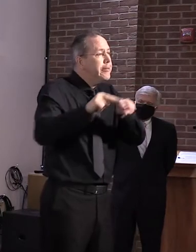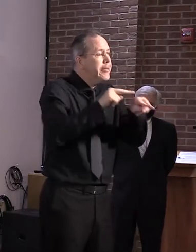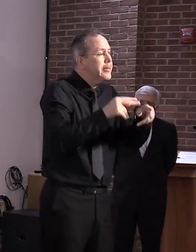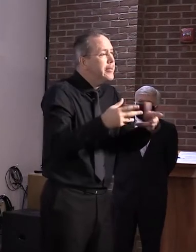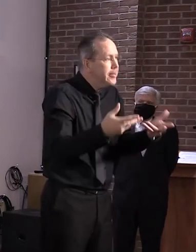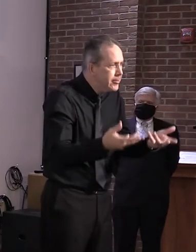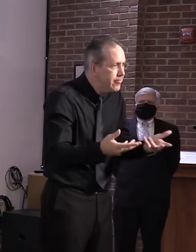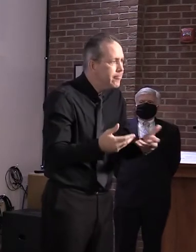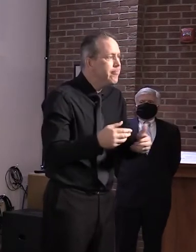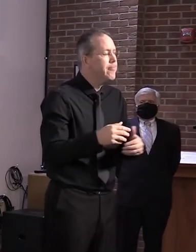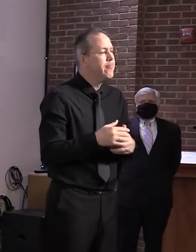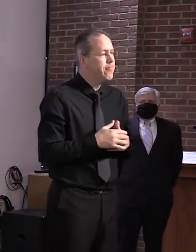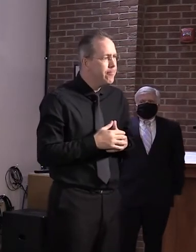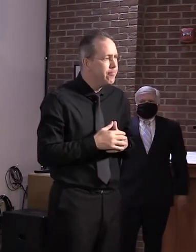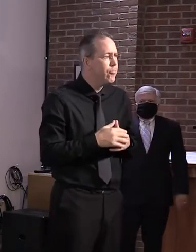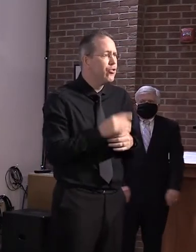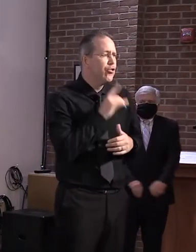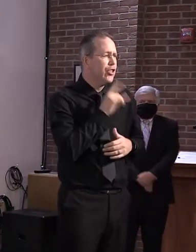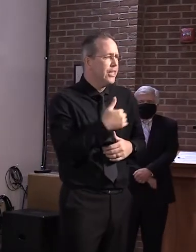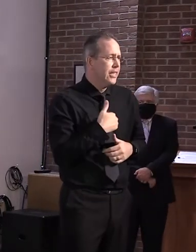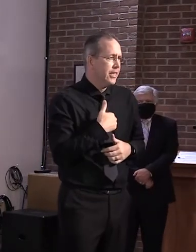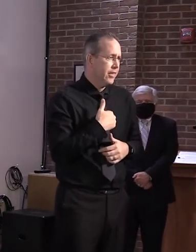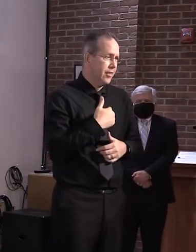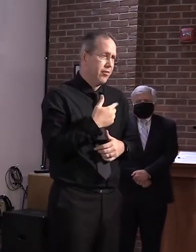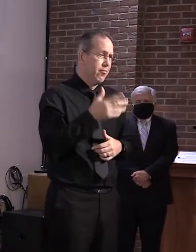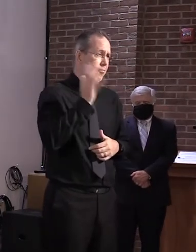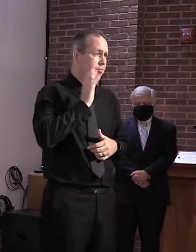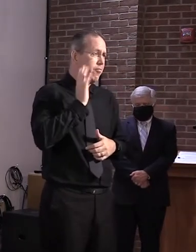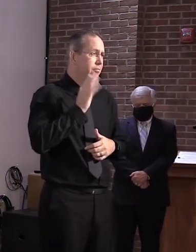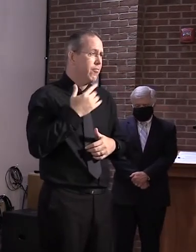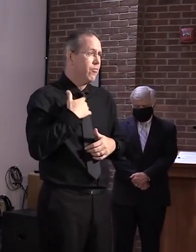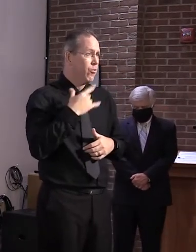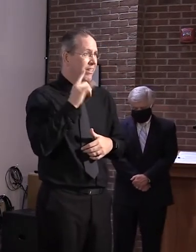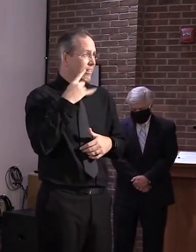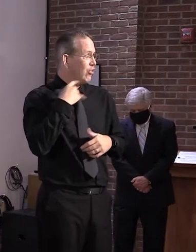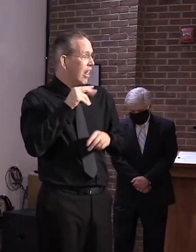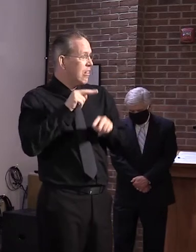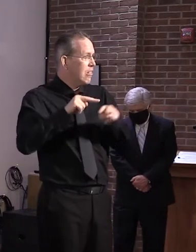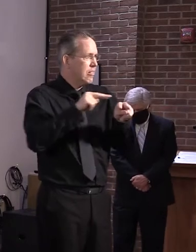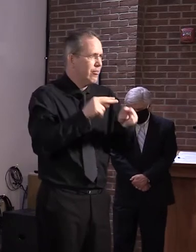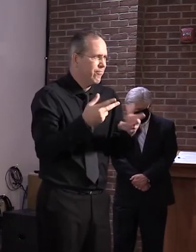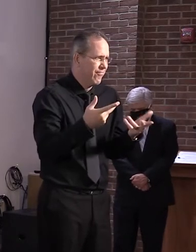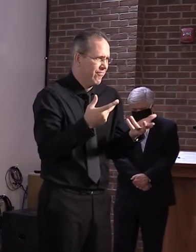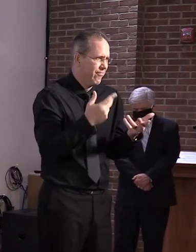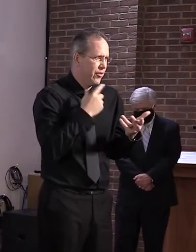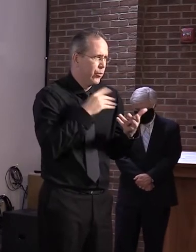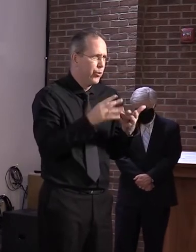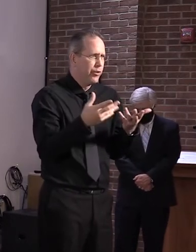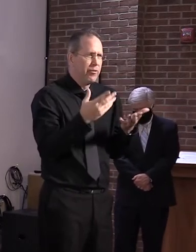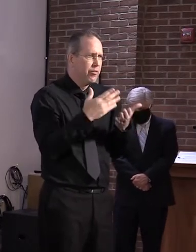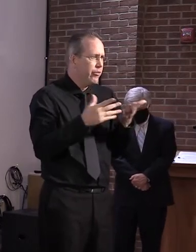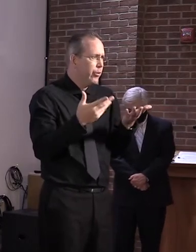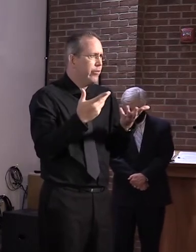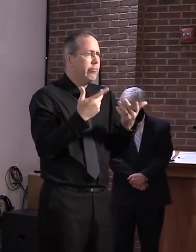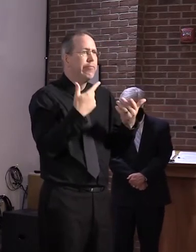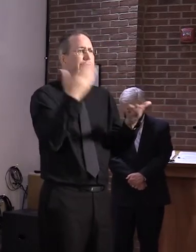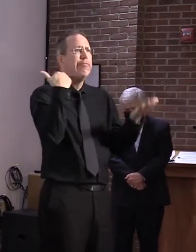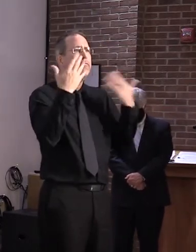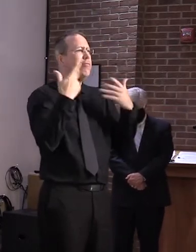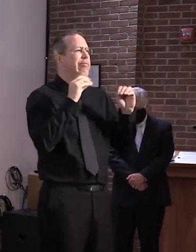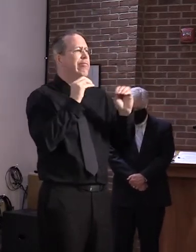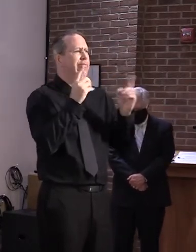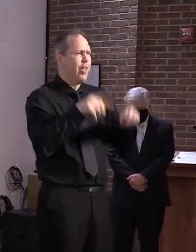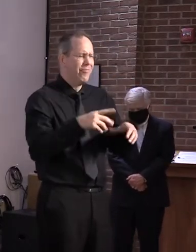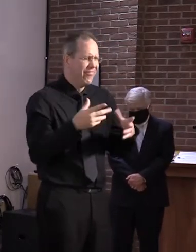change what's normal and how to affect behavior. And certainly our faculty and